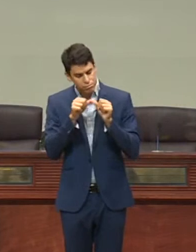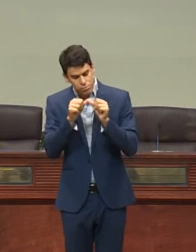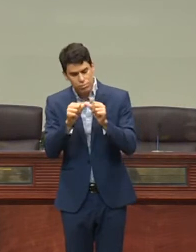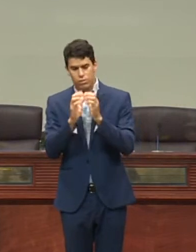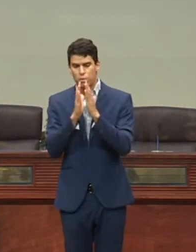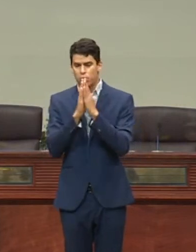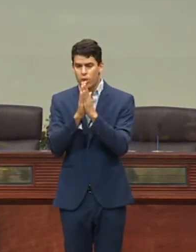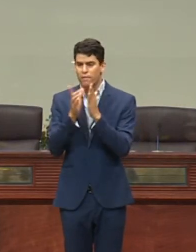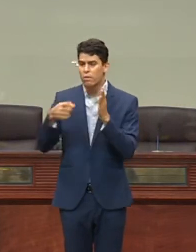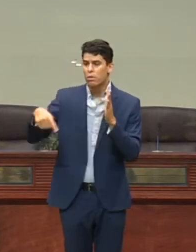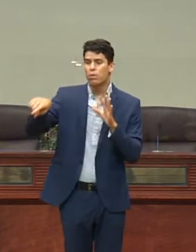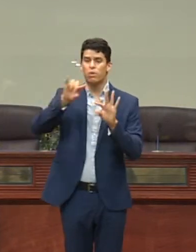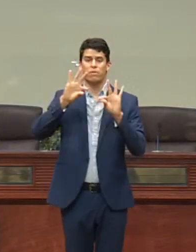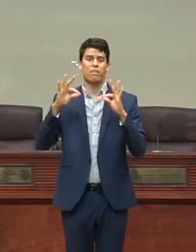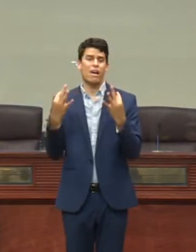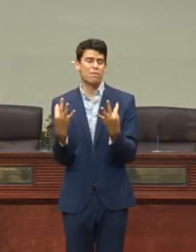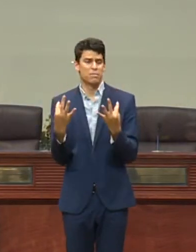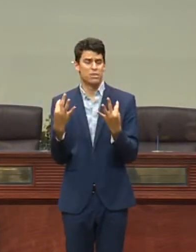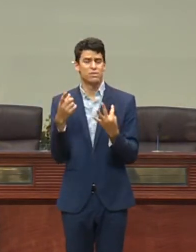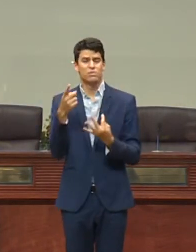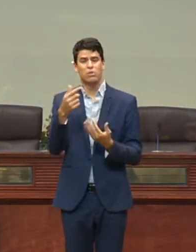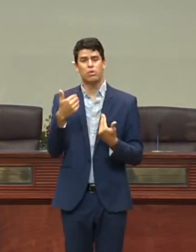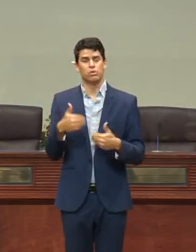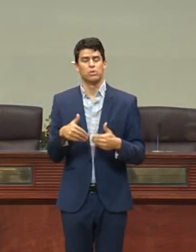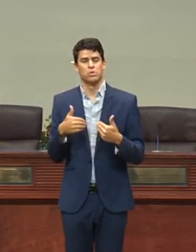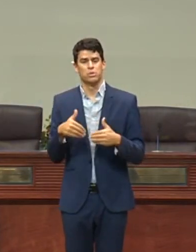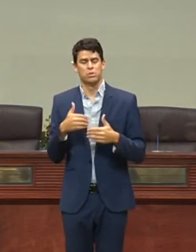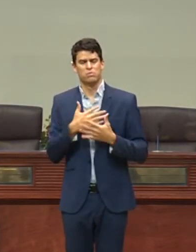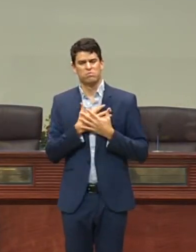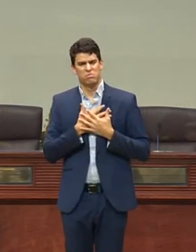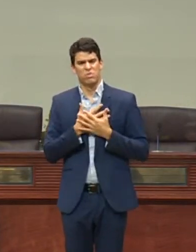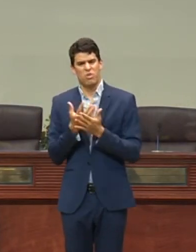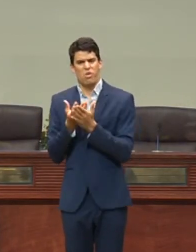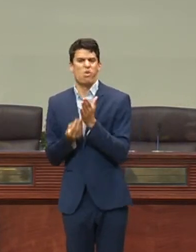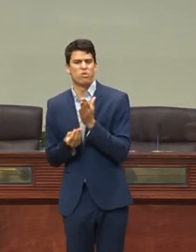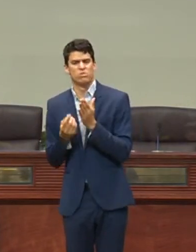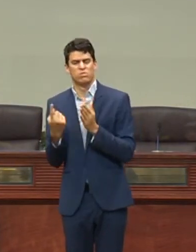during this period of grieving that they will go through.